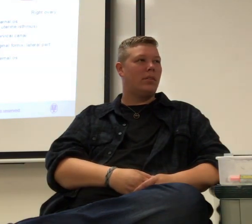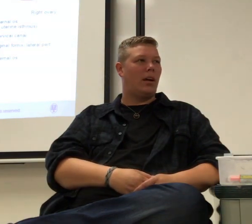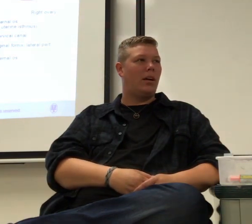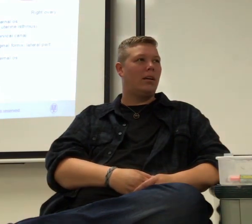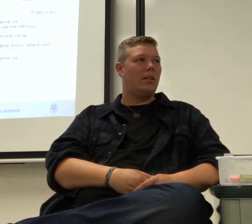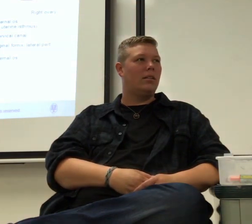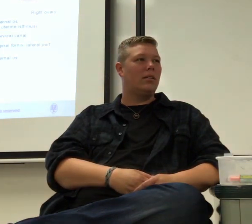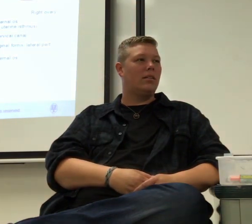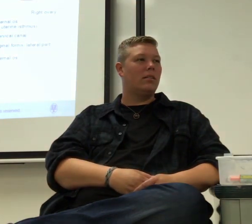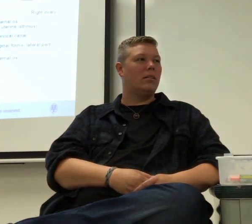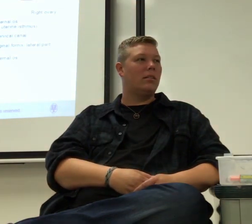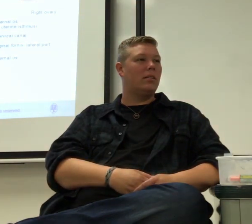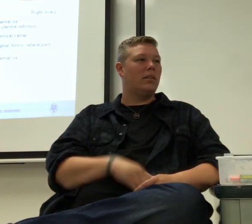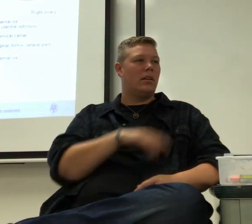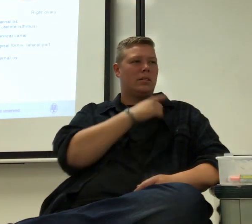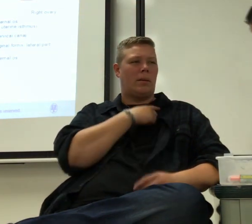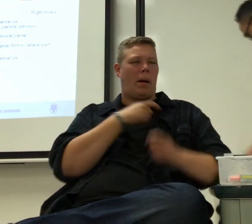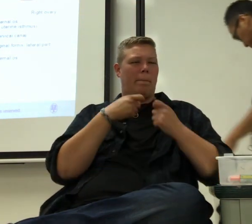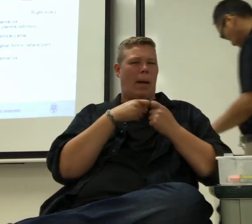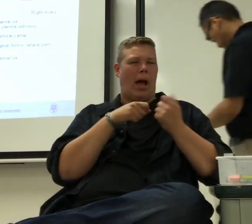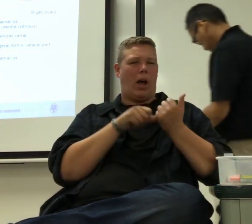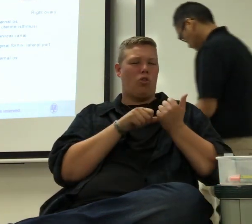I'm going to change my battery. I'll be right back.